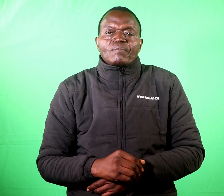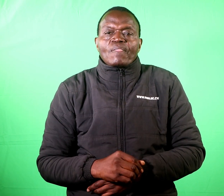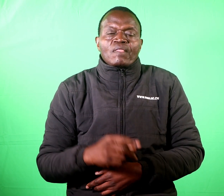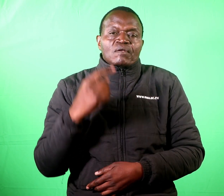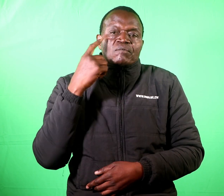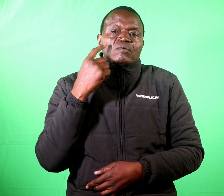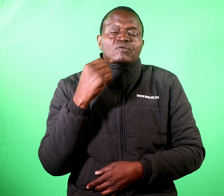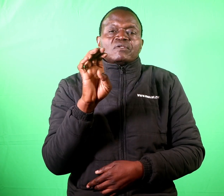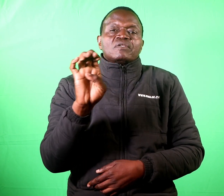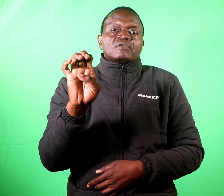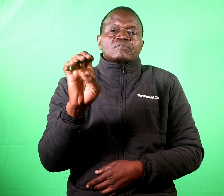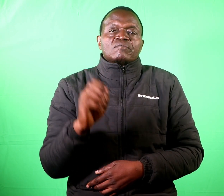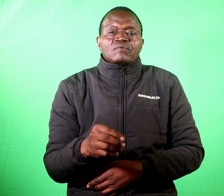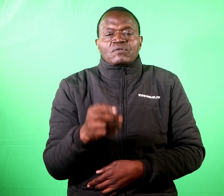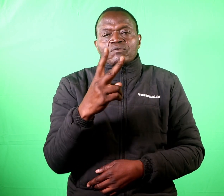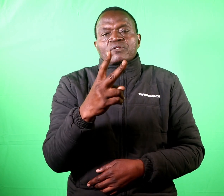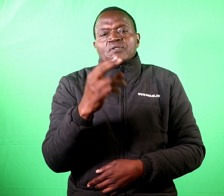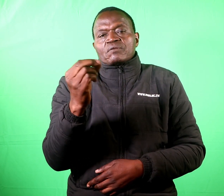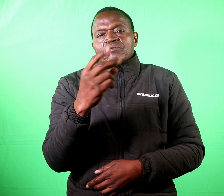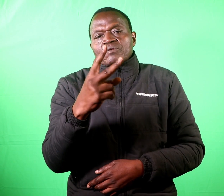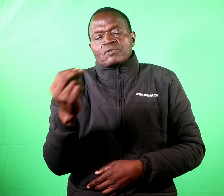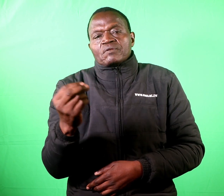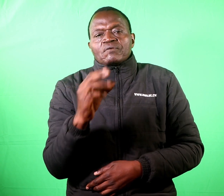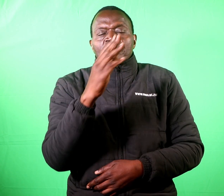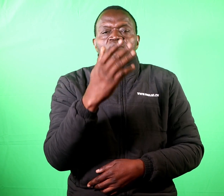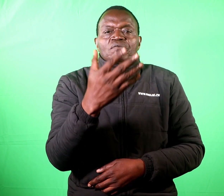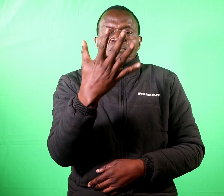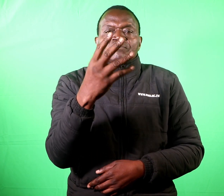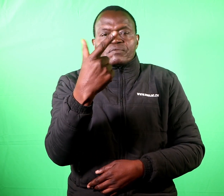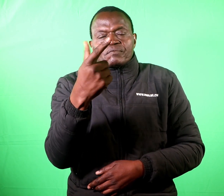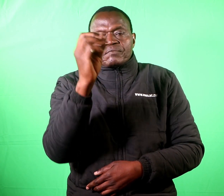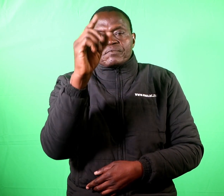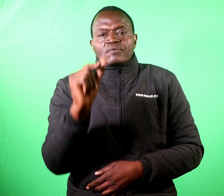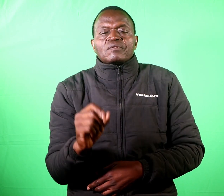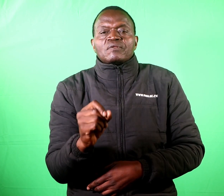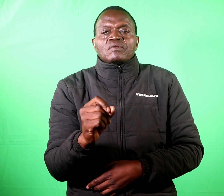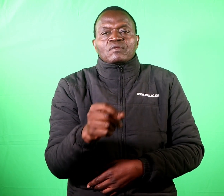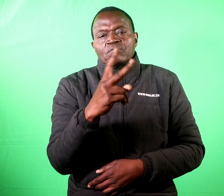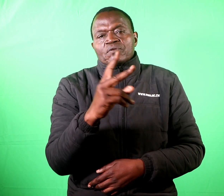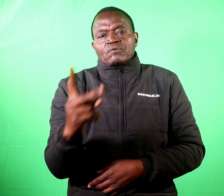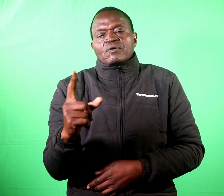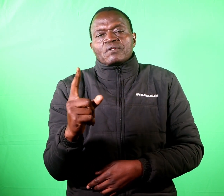Mashonaland East, 2020, 57%, 2021,